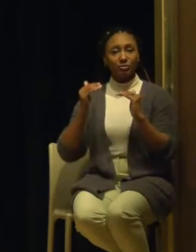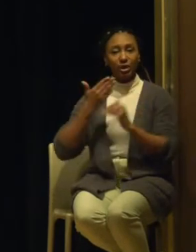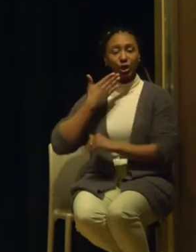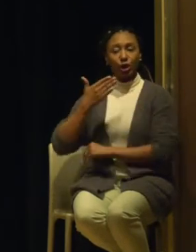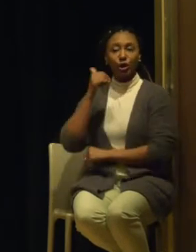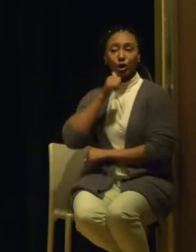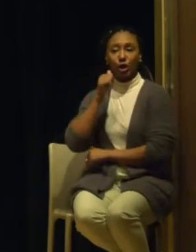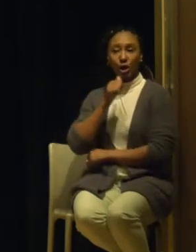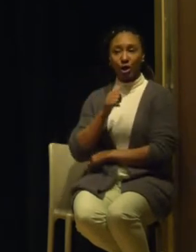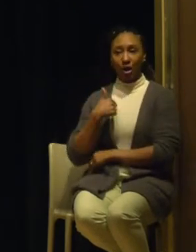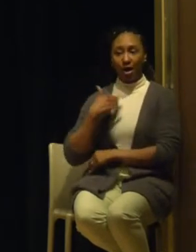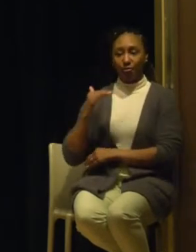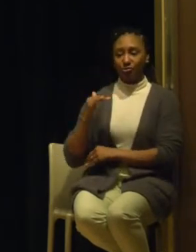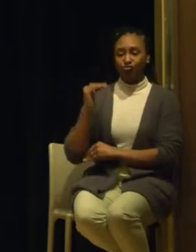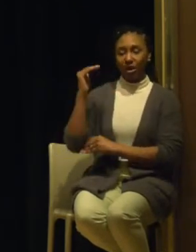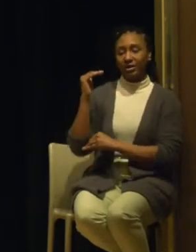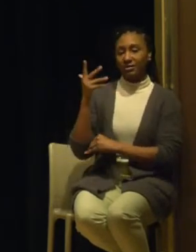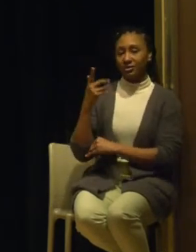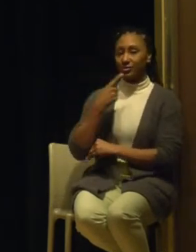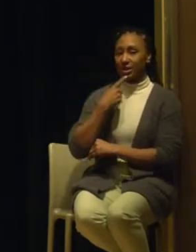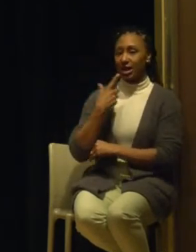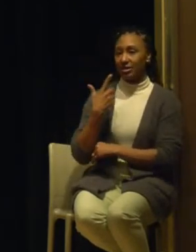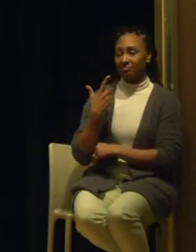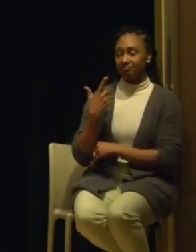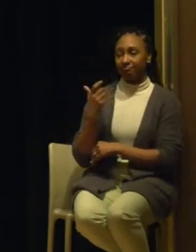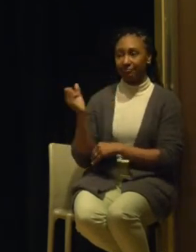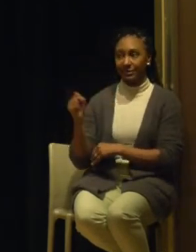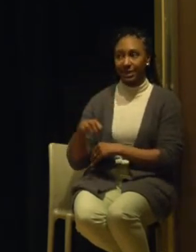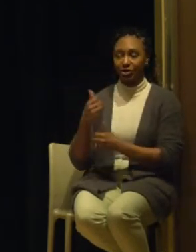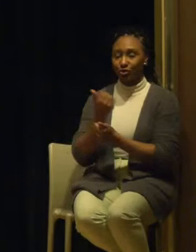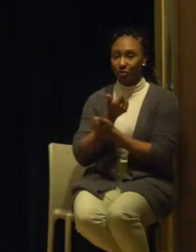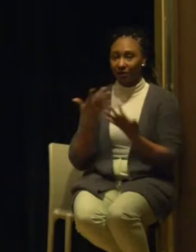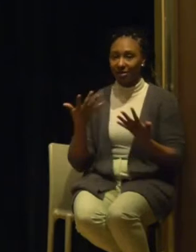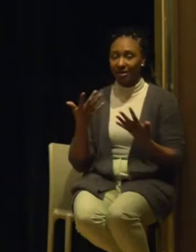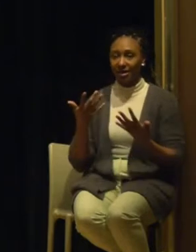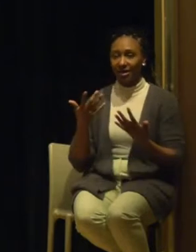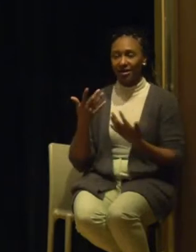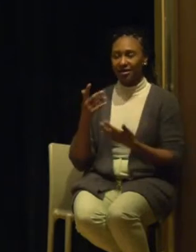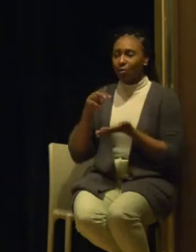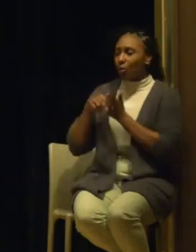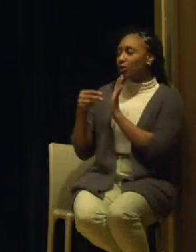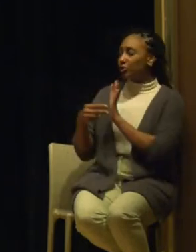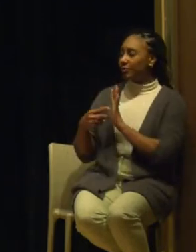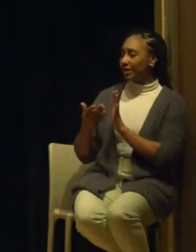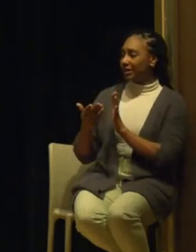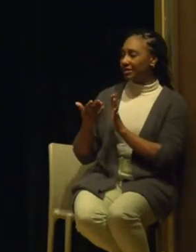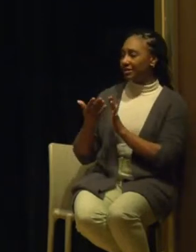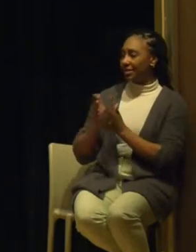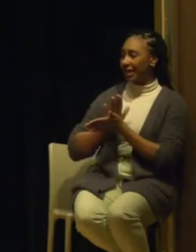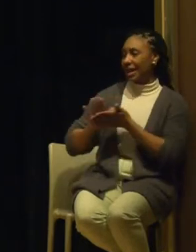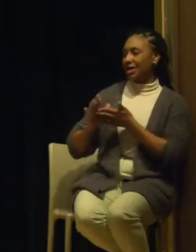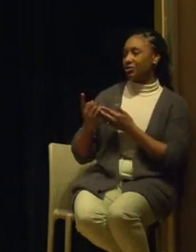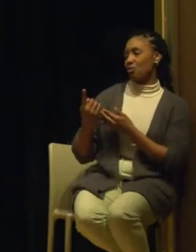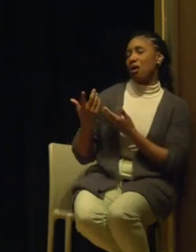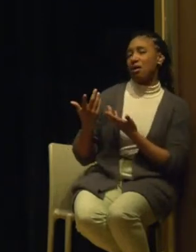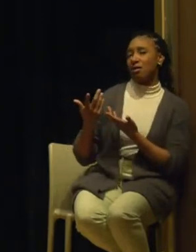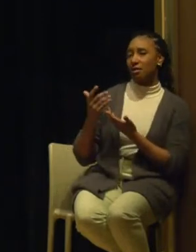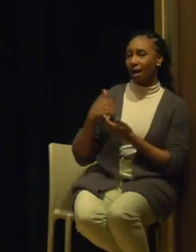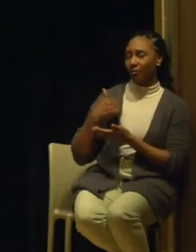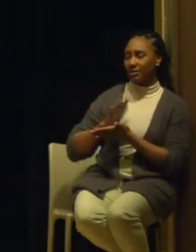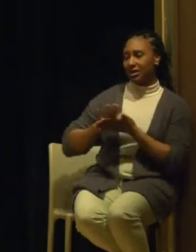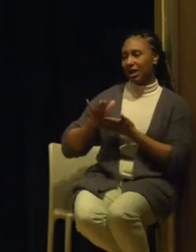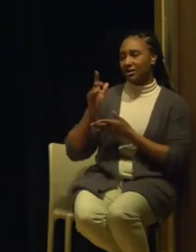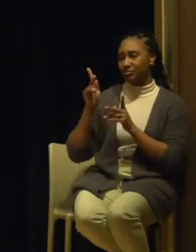not to say no. Well, you always say you were the nice one. Right. So what does that mean as the nice one and being a CEO? Yeah, it was tough because when I